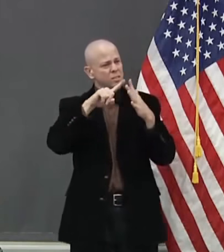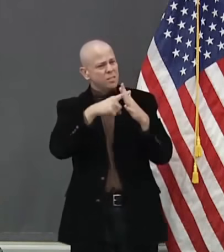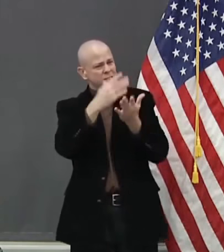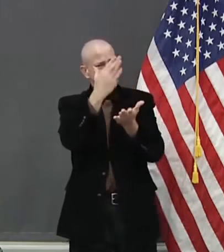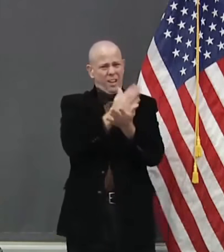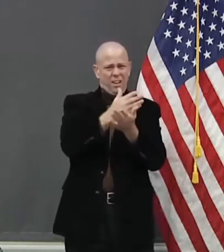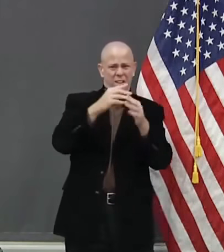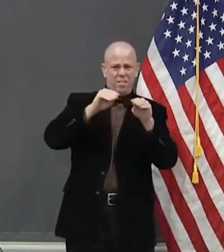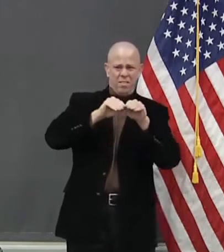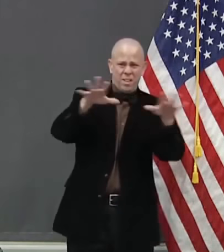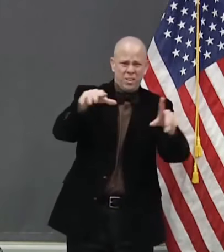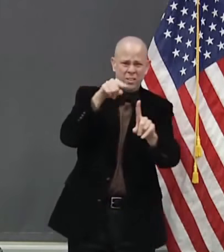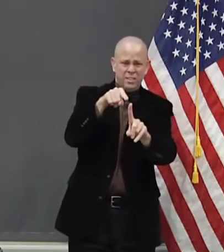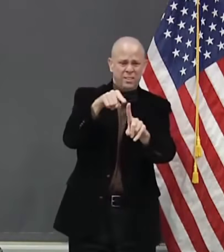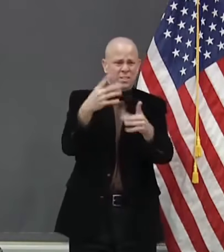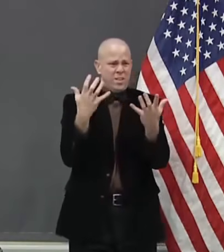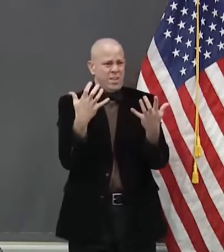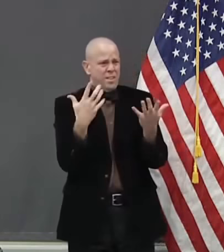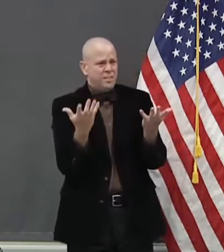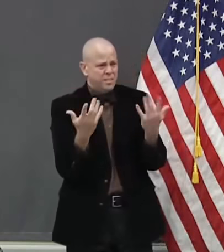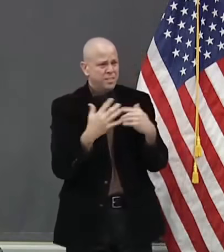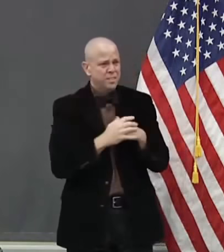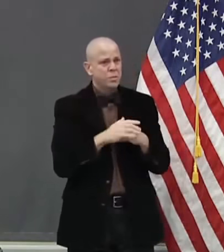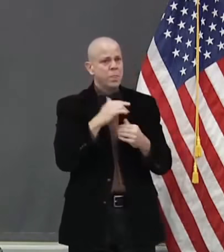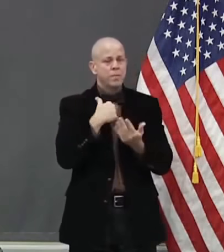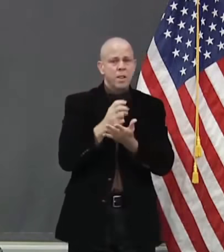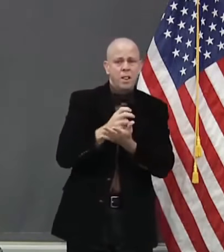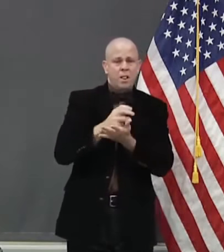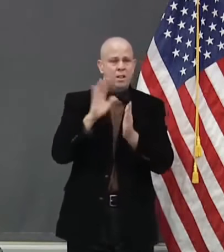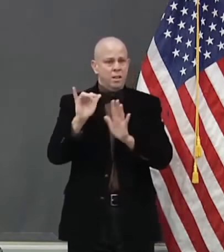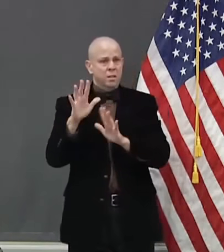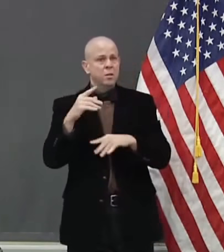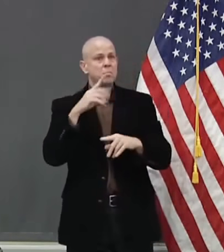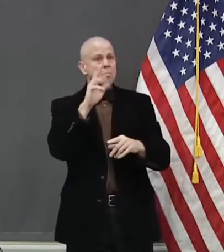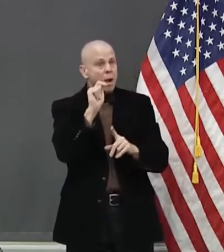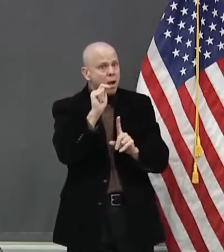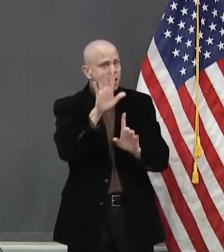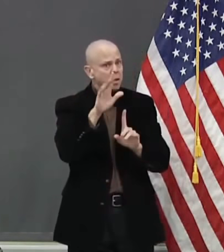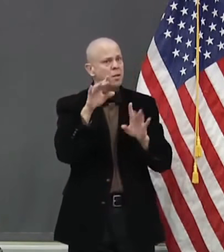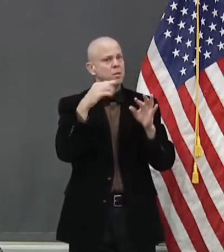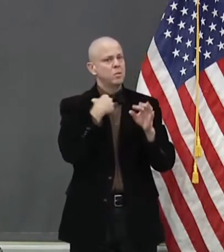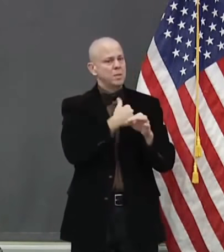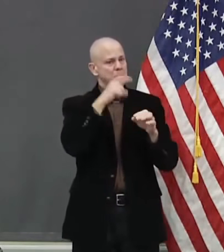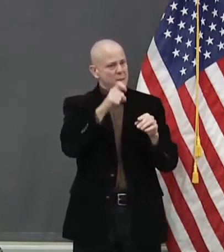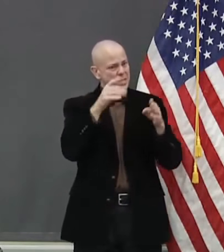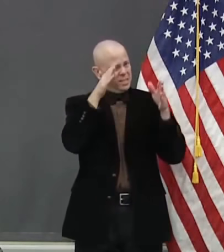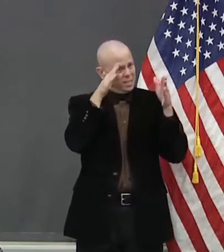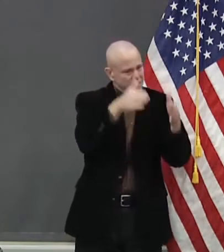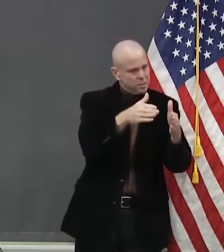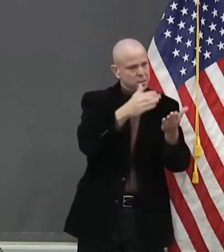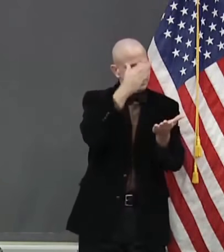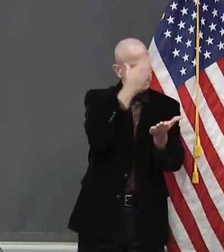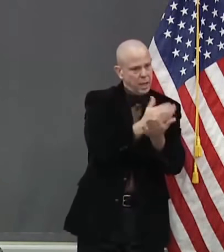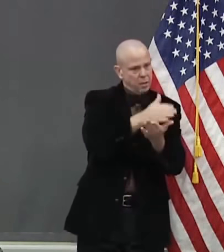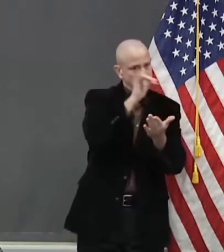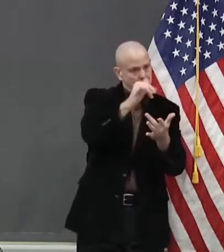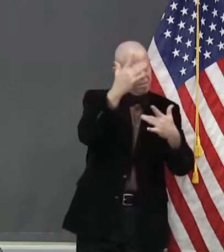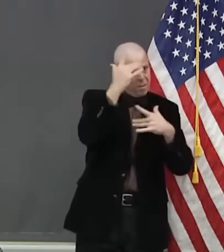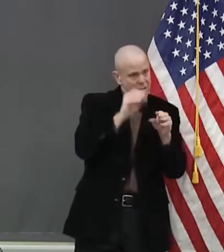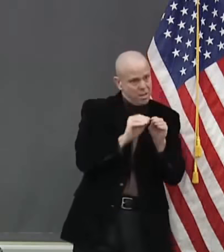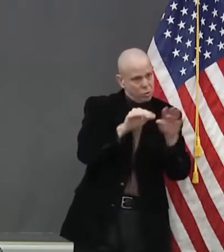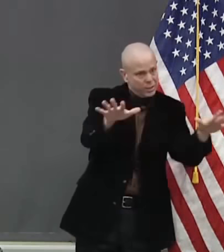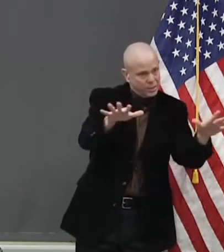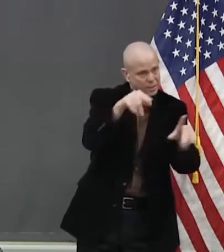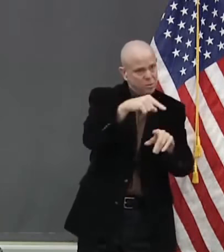Oregon. However, we must stop this virus from spreading. We